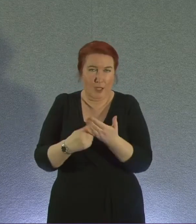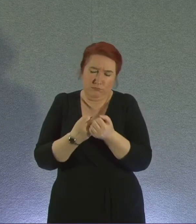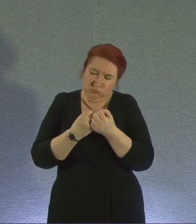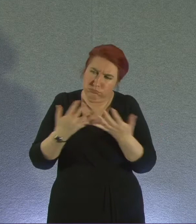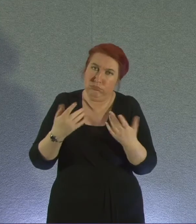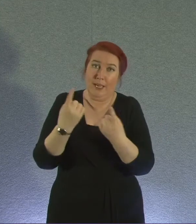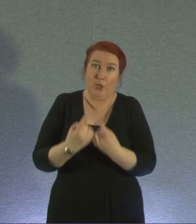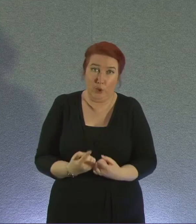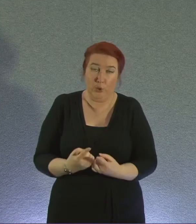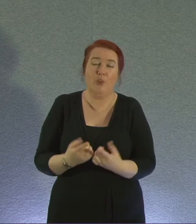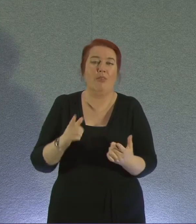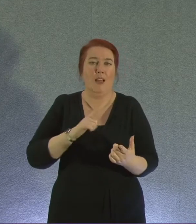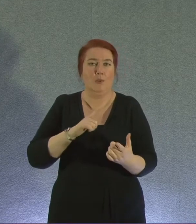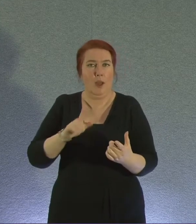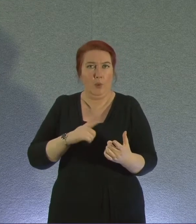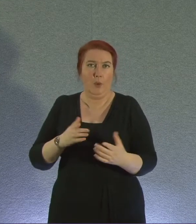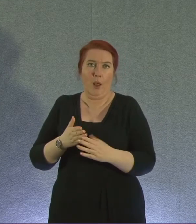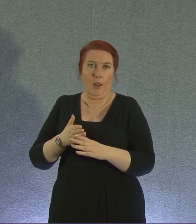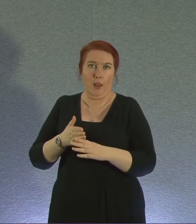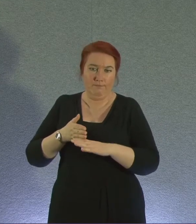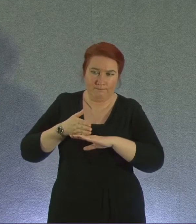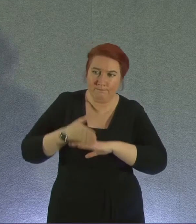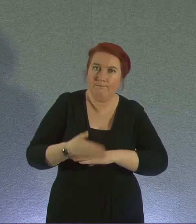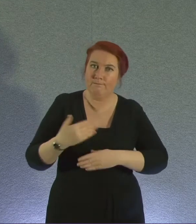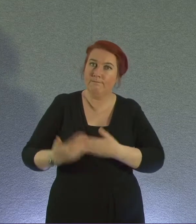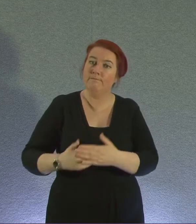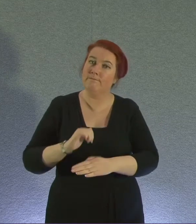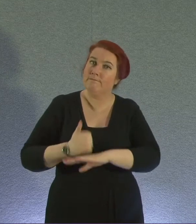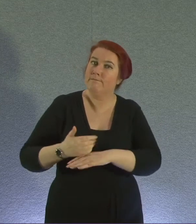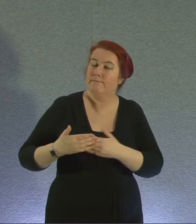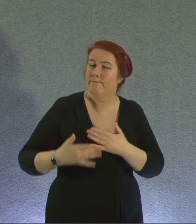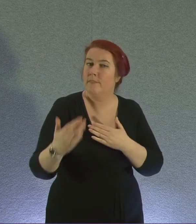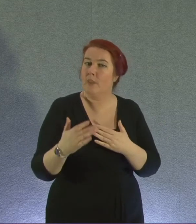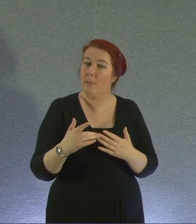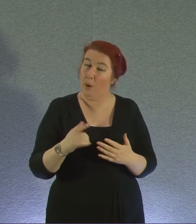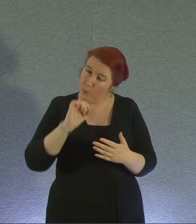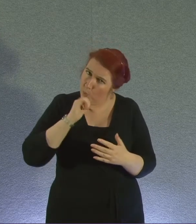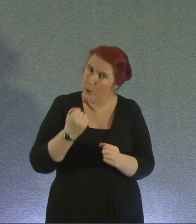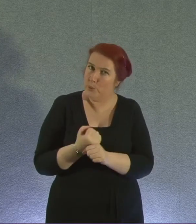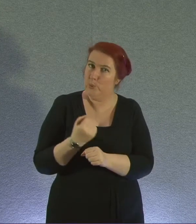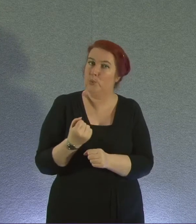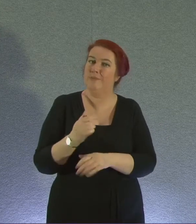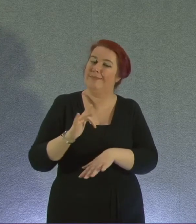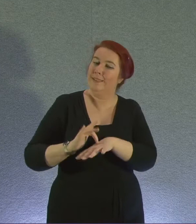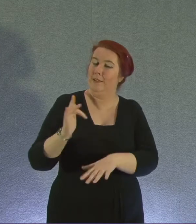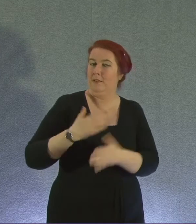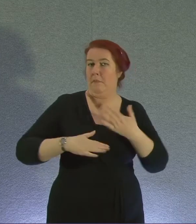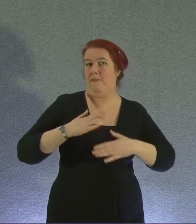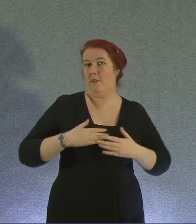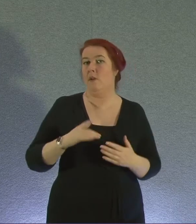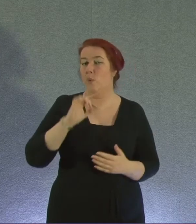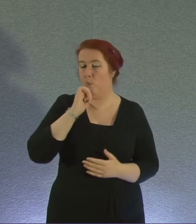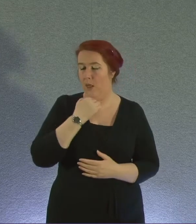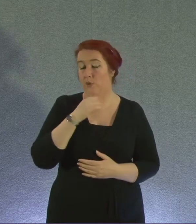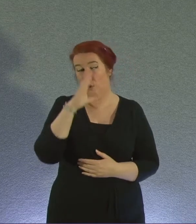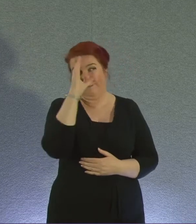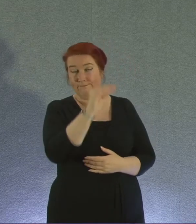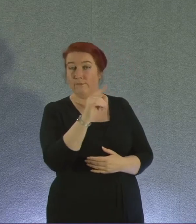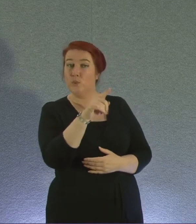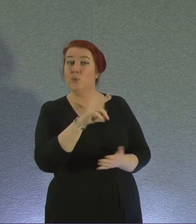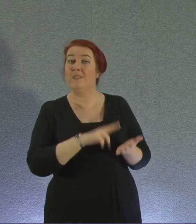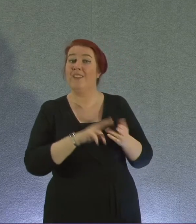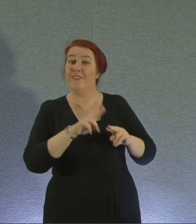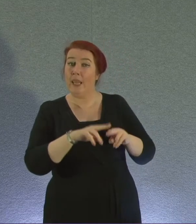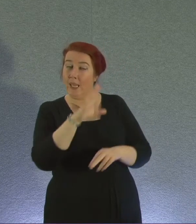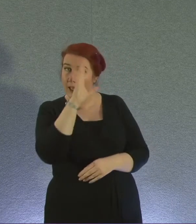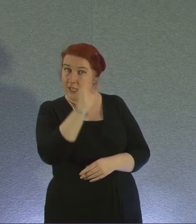now we will press forward and implement them. But we will do so with great sensitivity. And I say here to Neil Findlay, I think the point he's making, the point he made